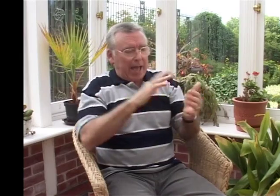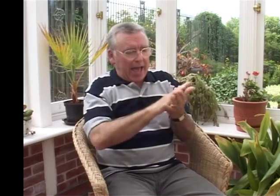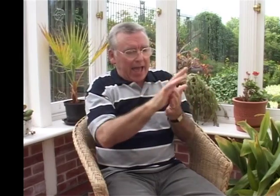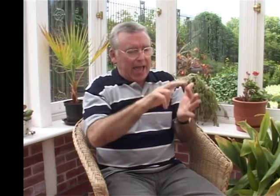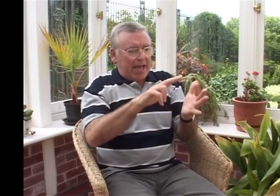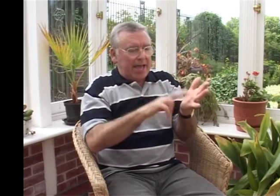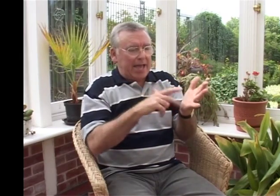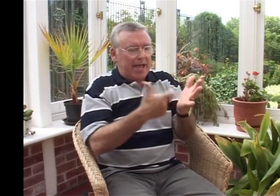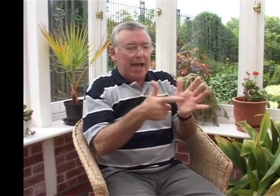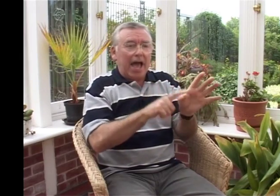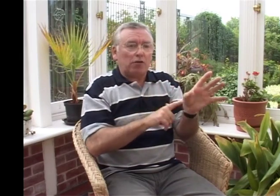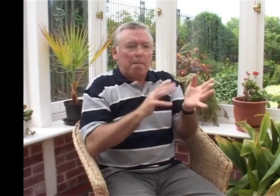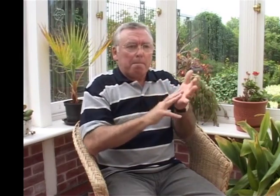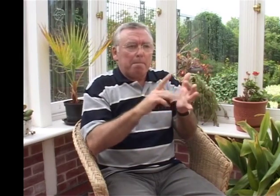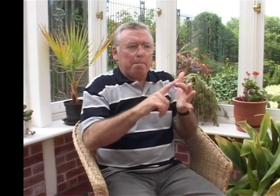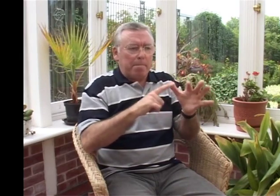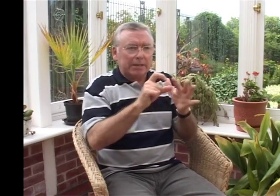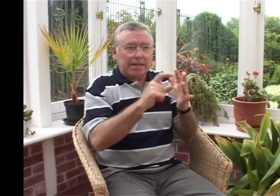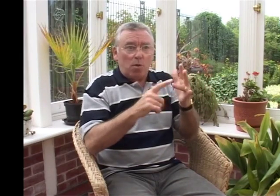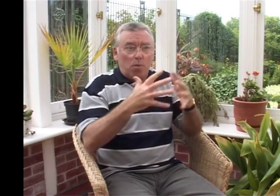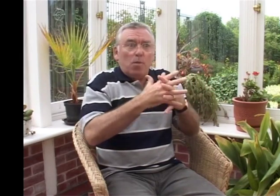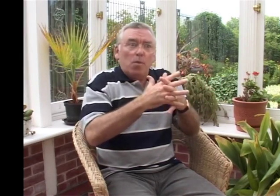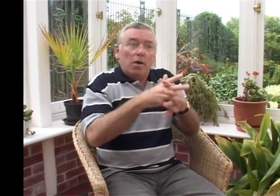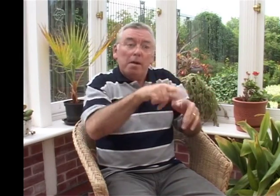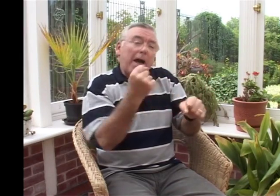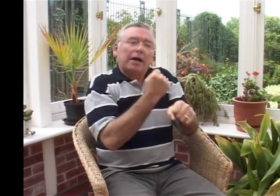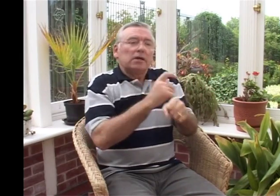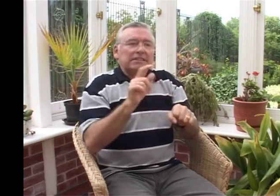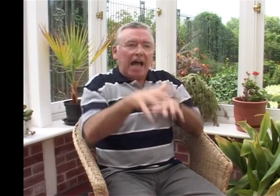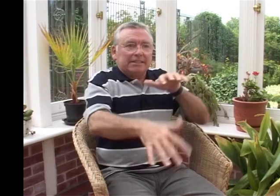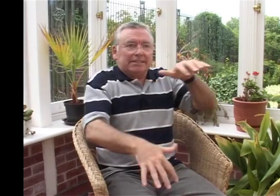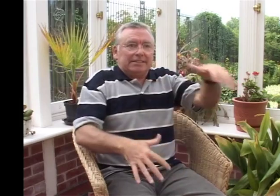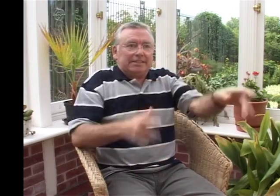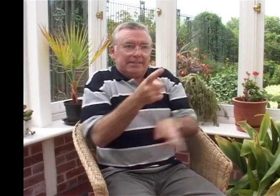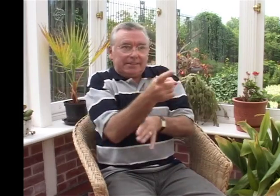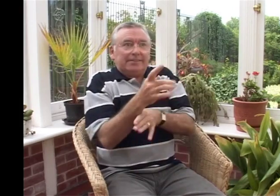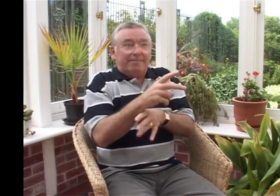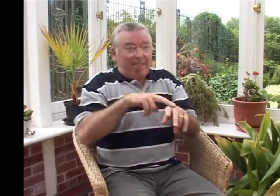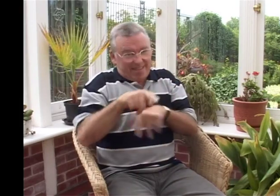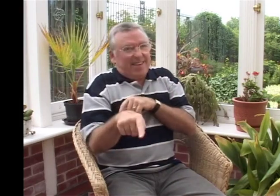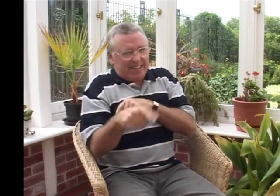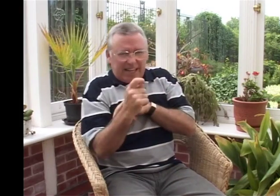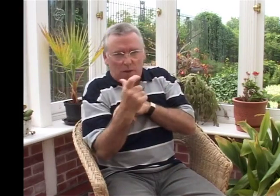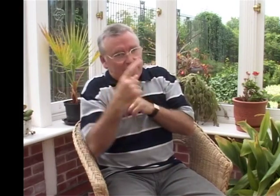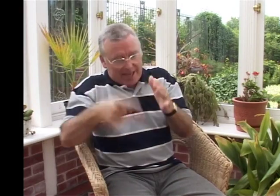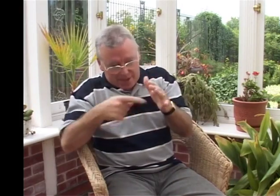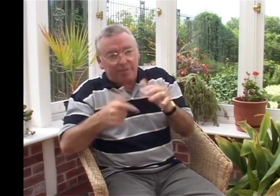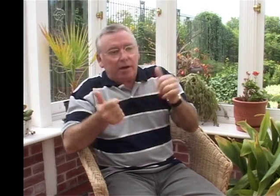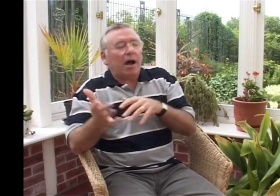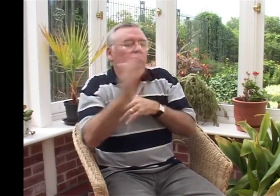Henry Meadows factory. And they used to make tanks there, and that was my father's job there. He used to work there for 10 hours, come home and sleep for a